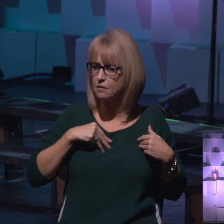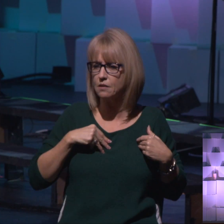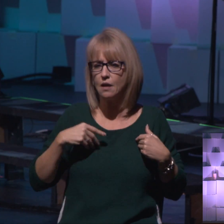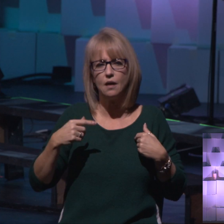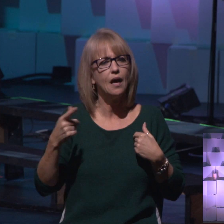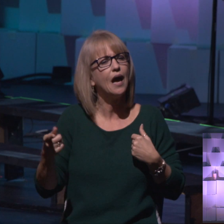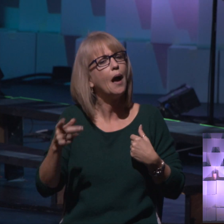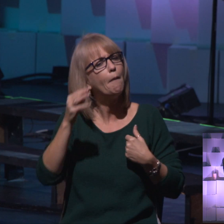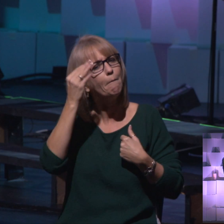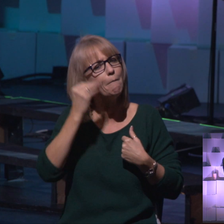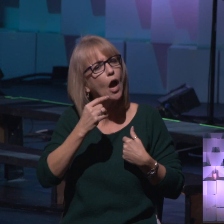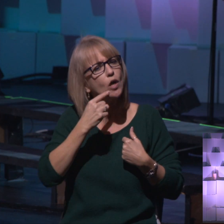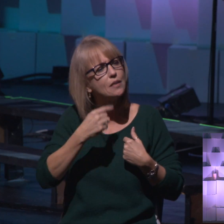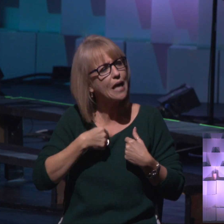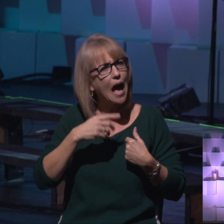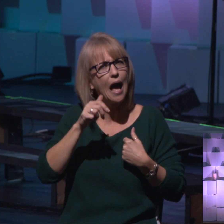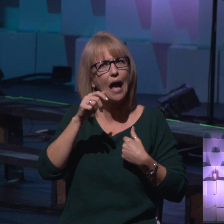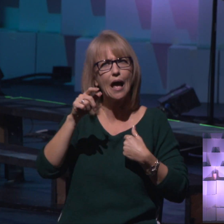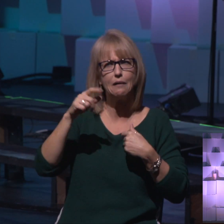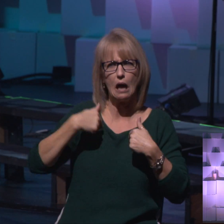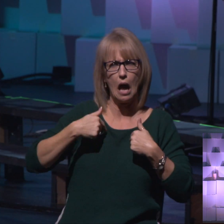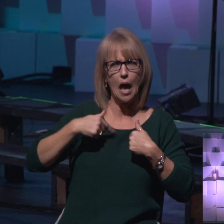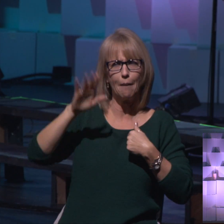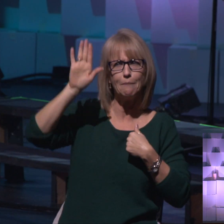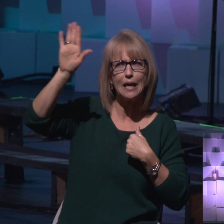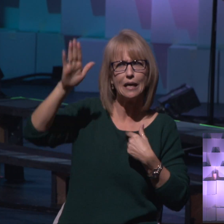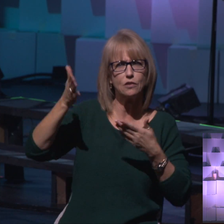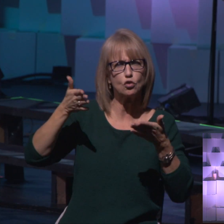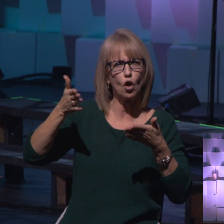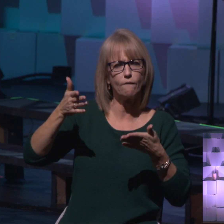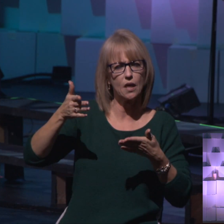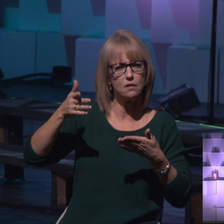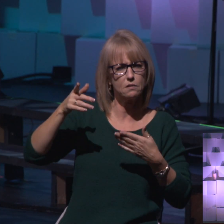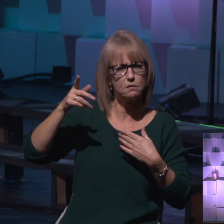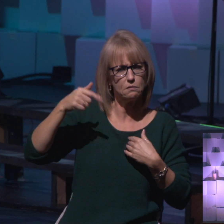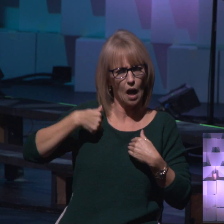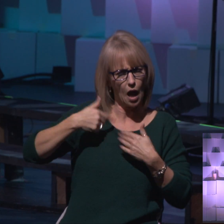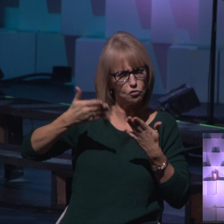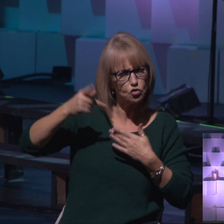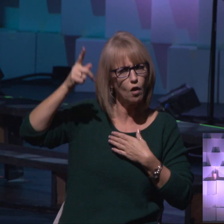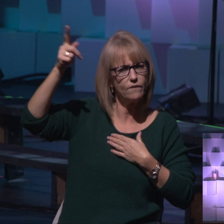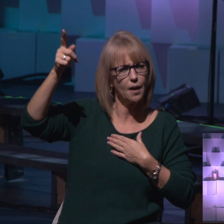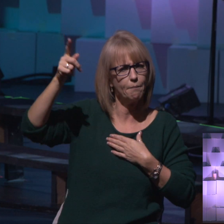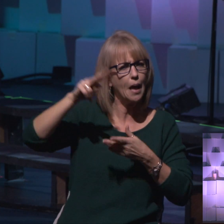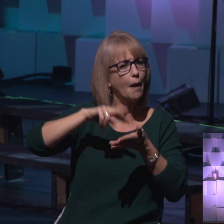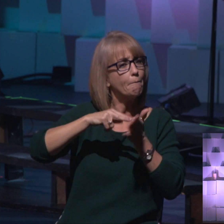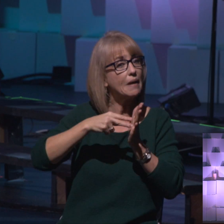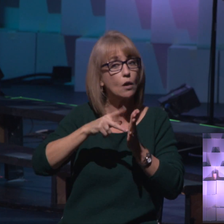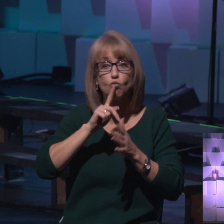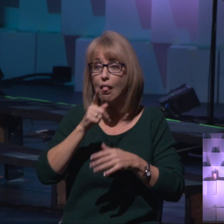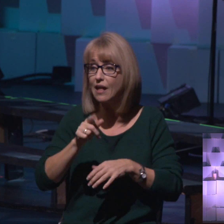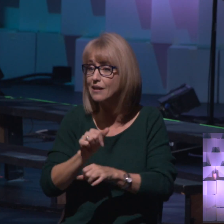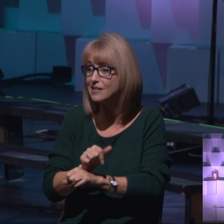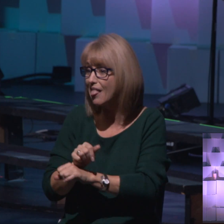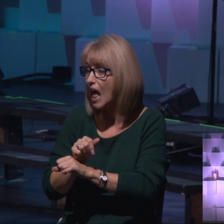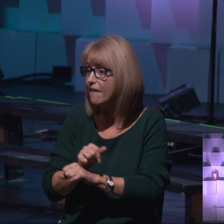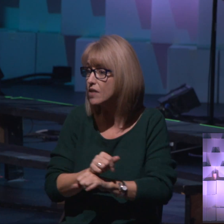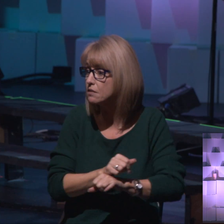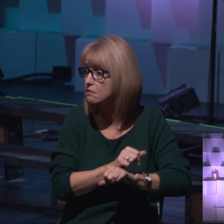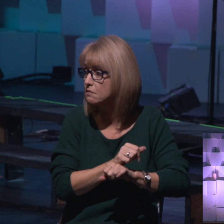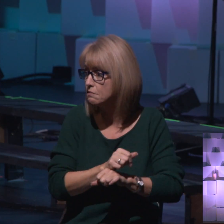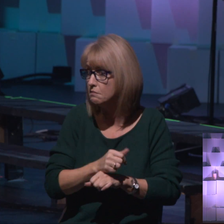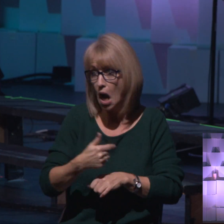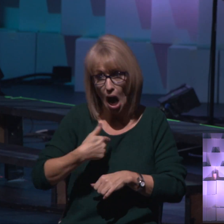it here. We'll see it another time as part of her song. The word servant, when she says that, literally that is the word slave. She says, I am